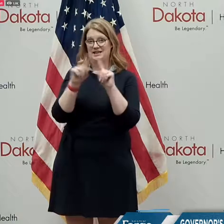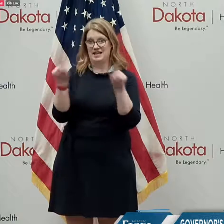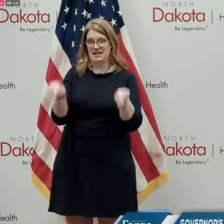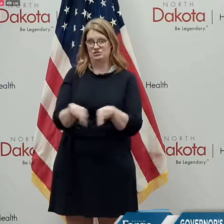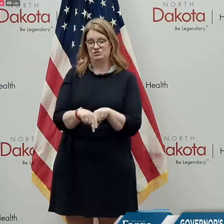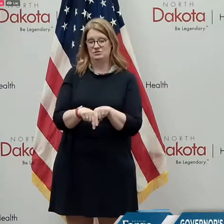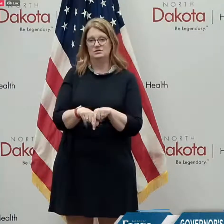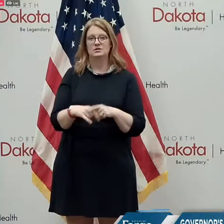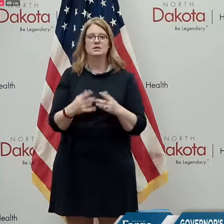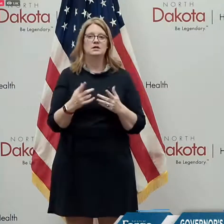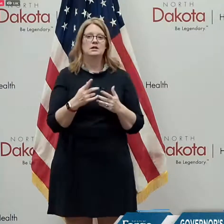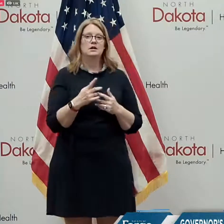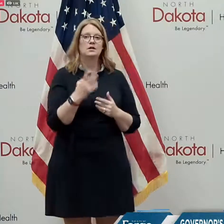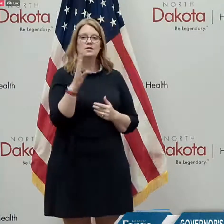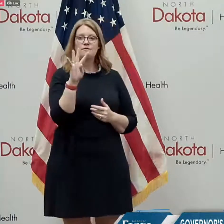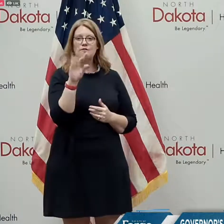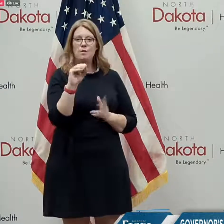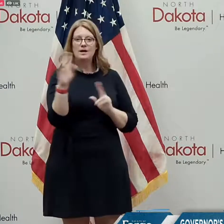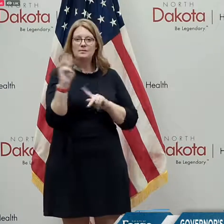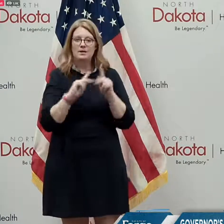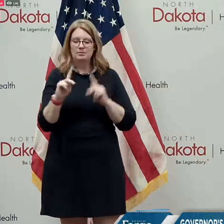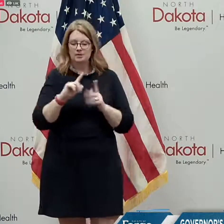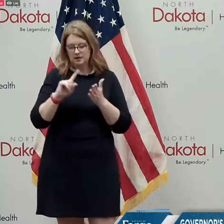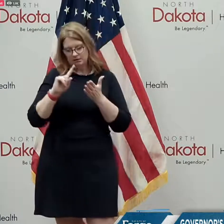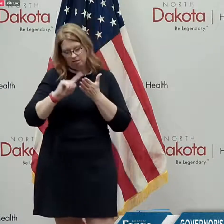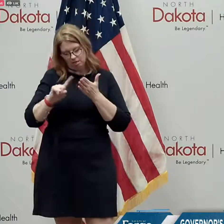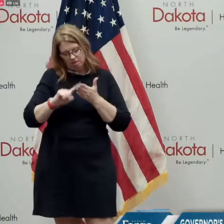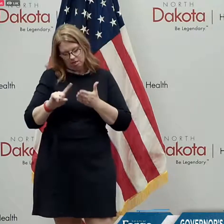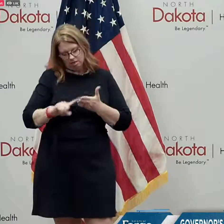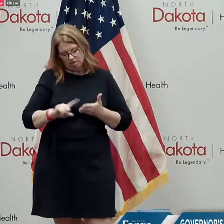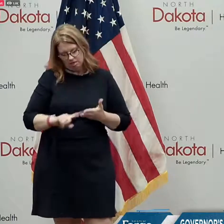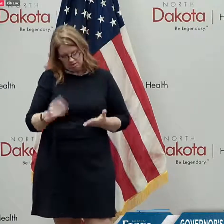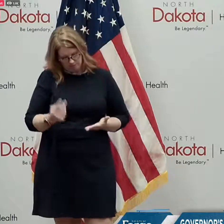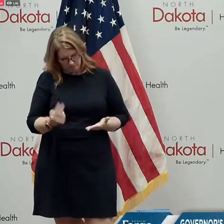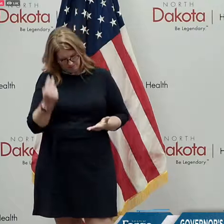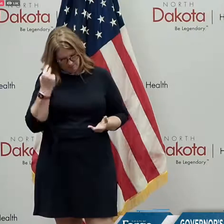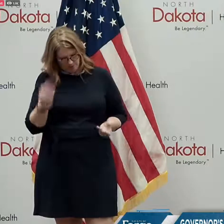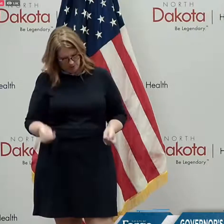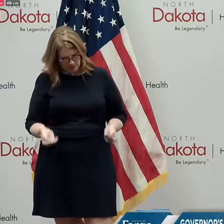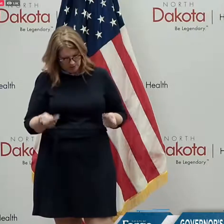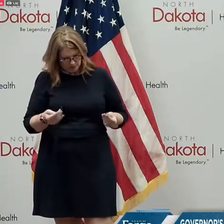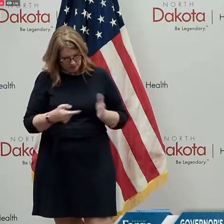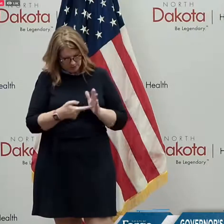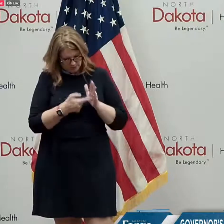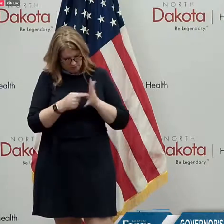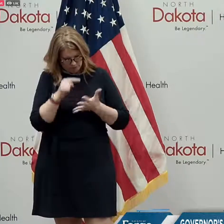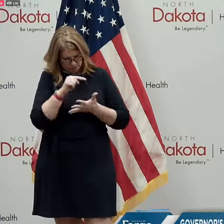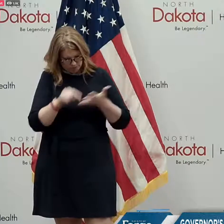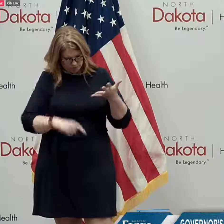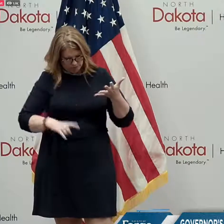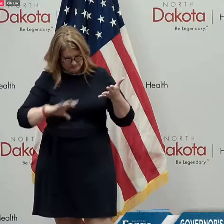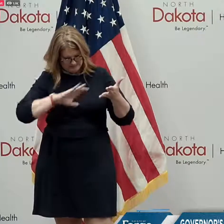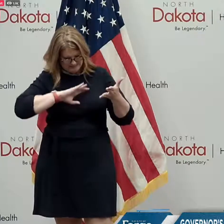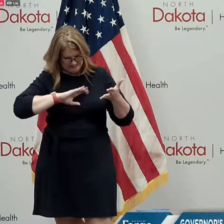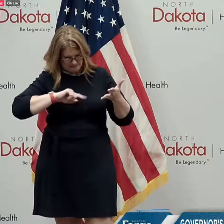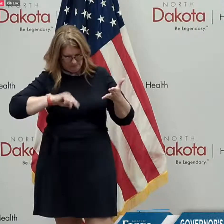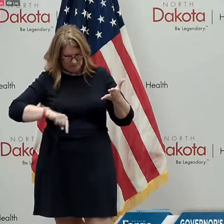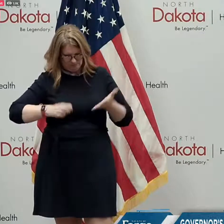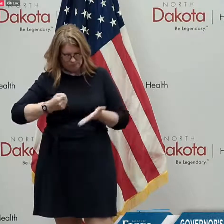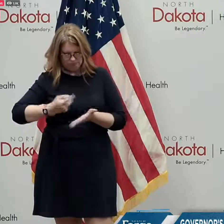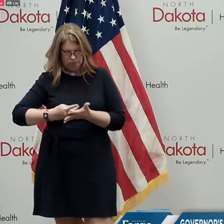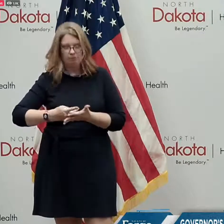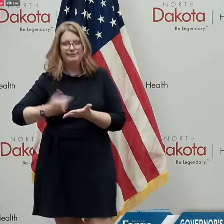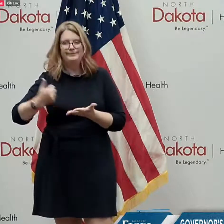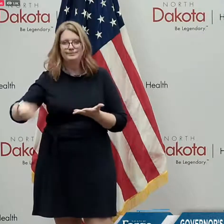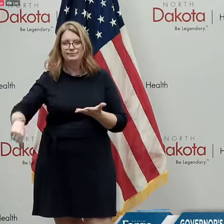more than 40 dedicated reviewers. They're diligently working to go through the criteria to make sure the applications for the grants